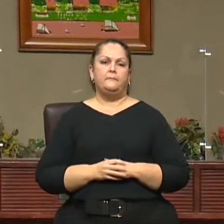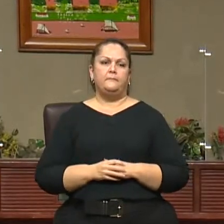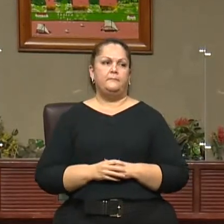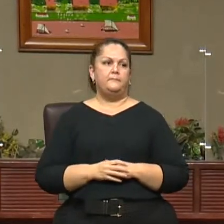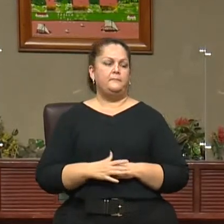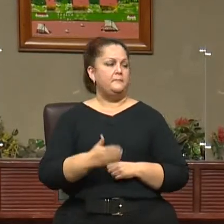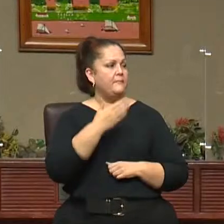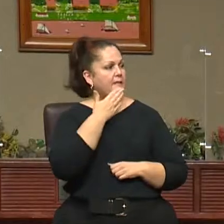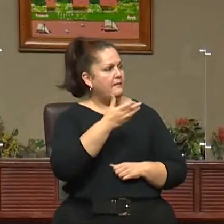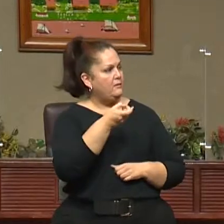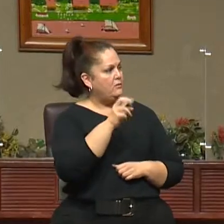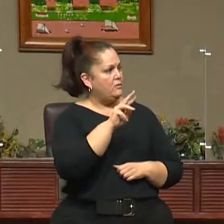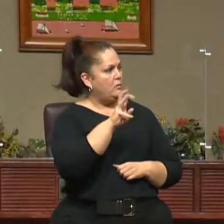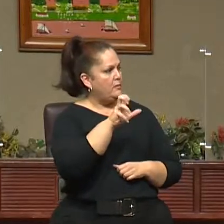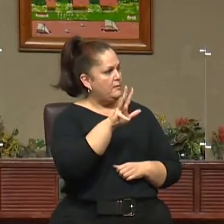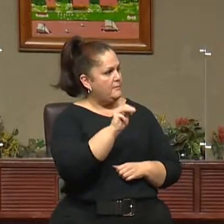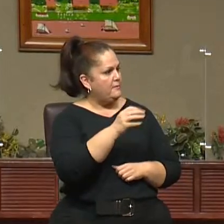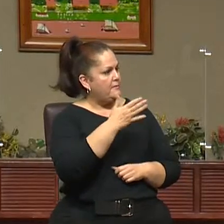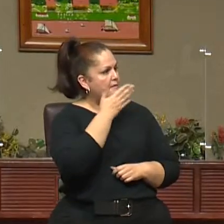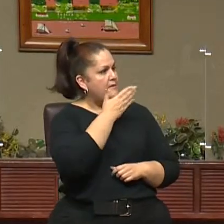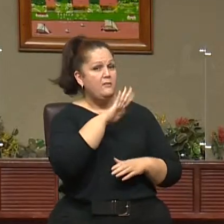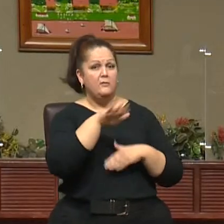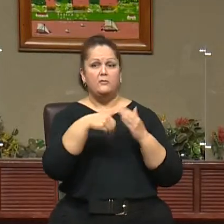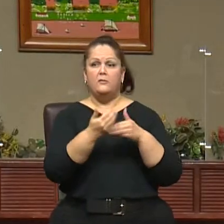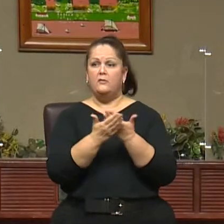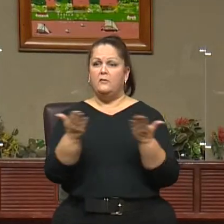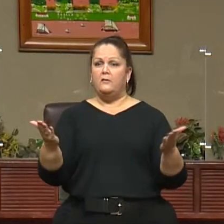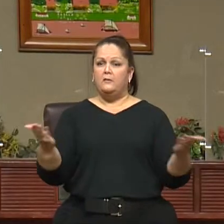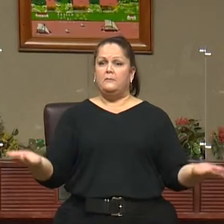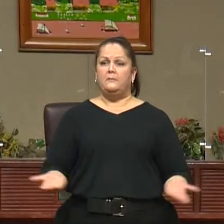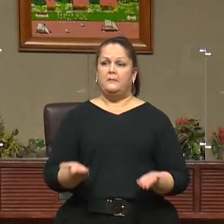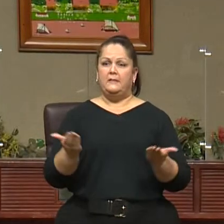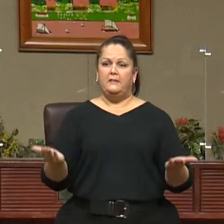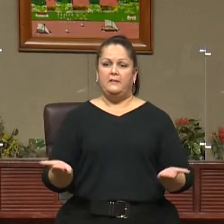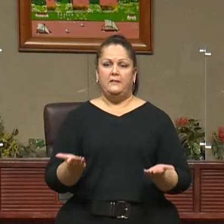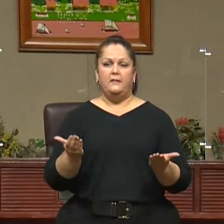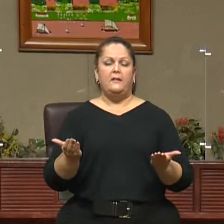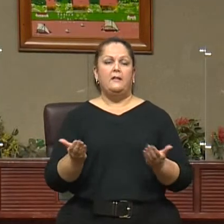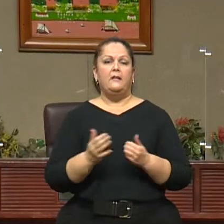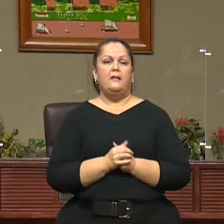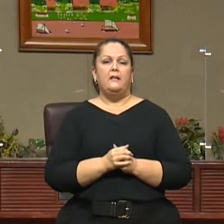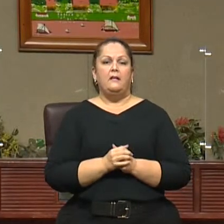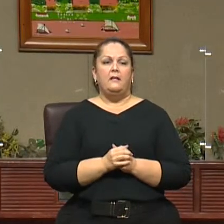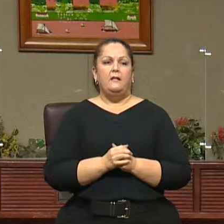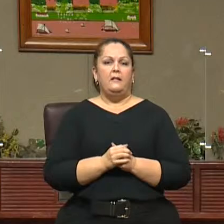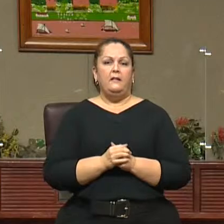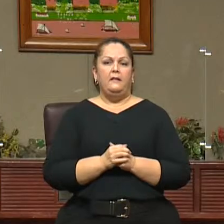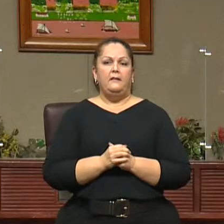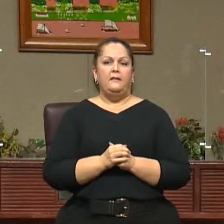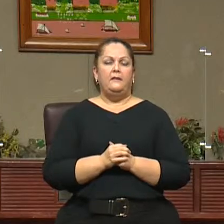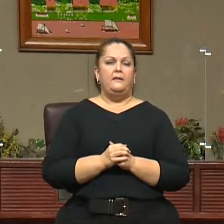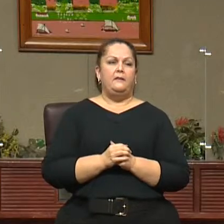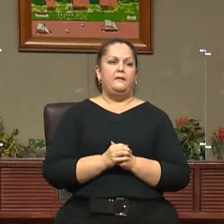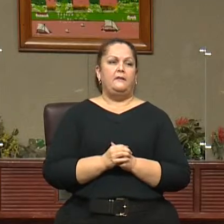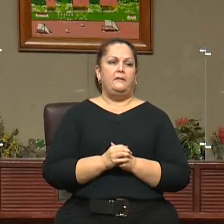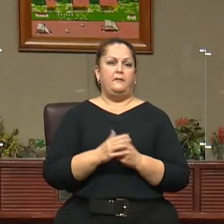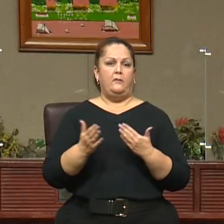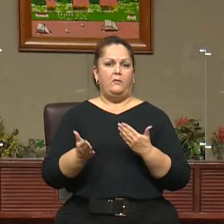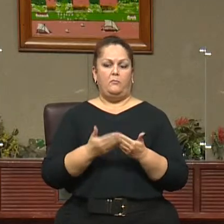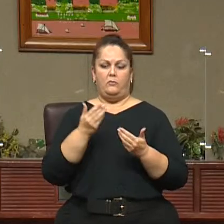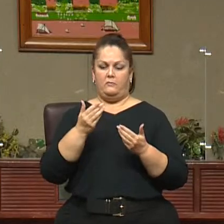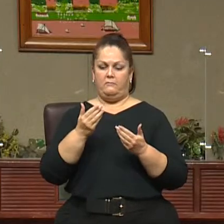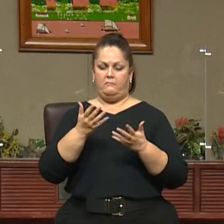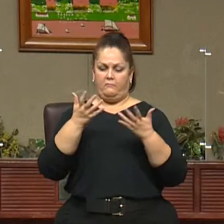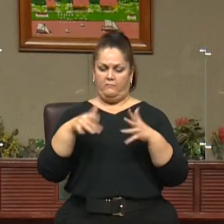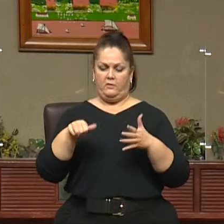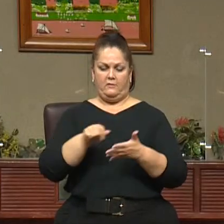Thank you, Dr. Williamson. Thank you to all of you for being here as we come to nearly the end of another week. We